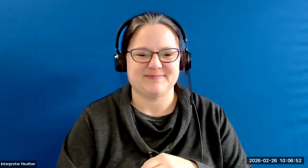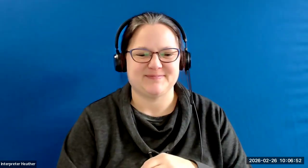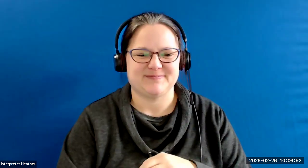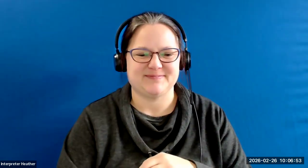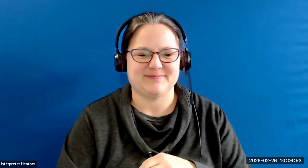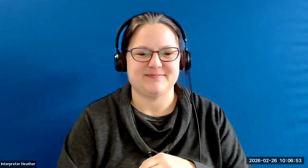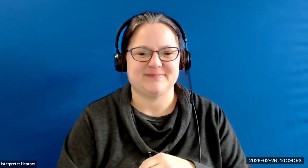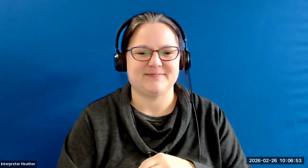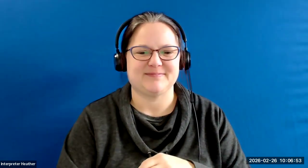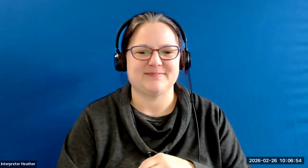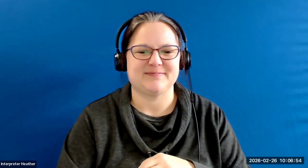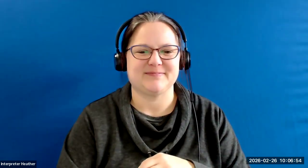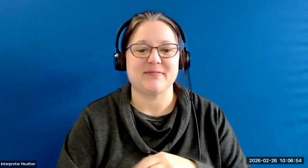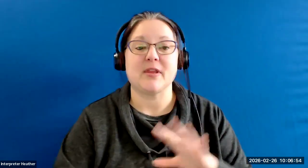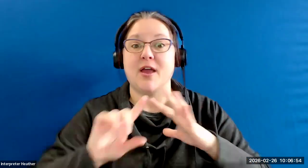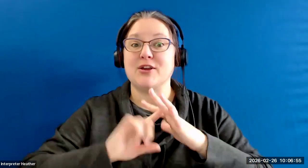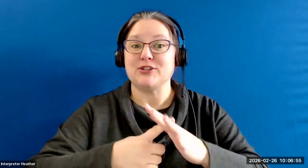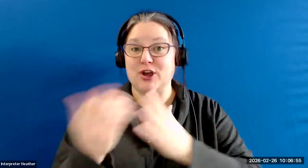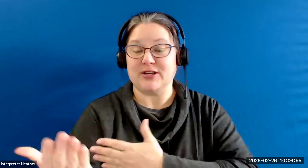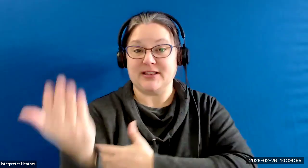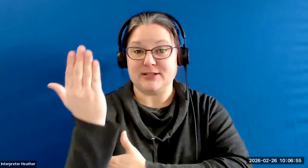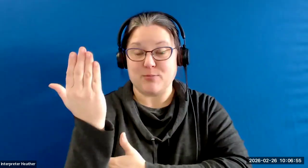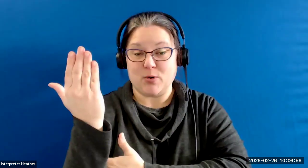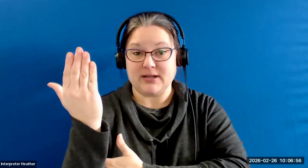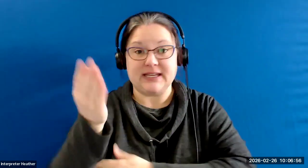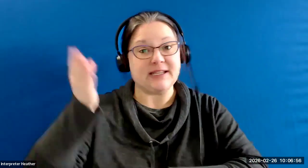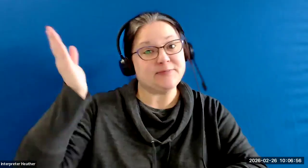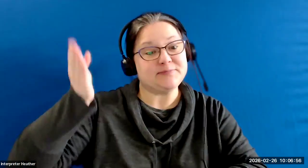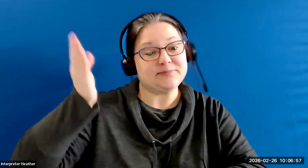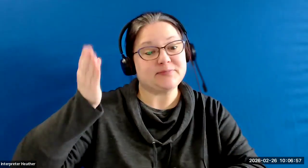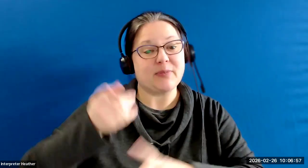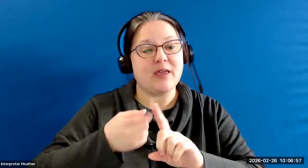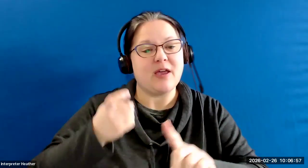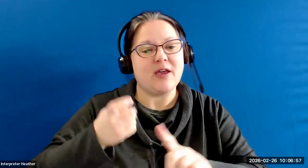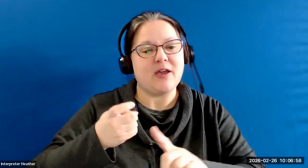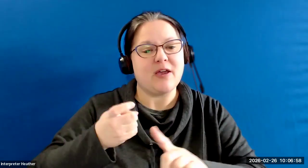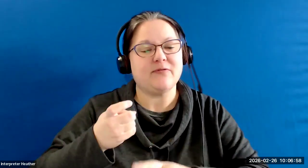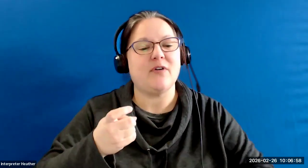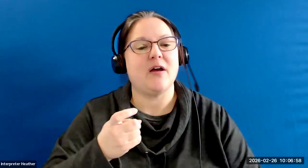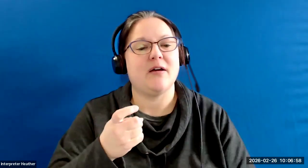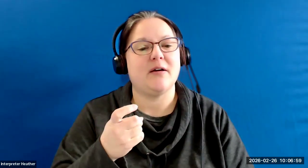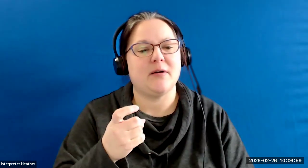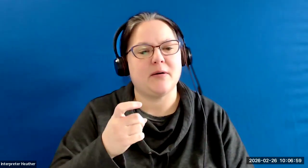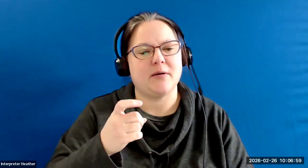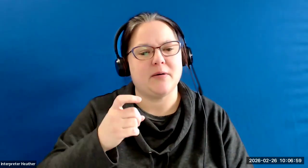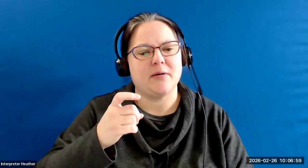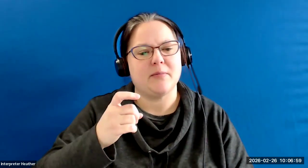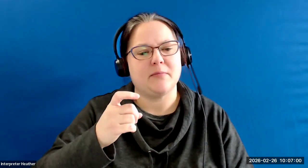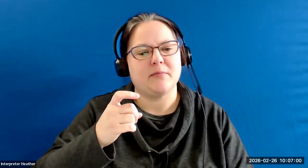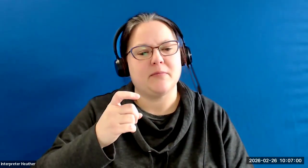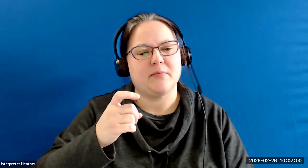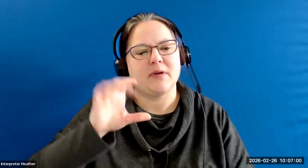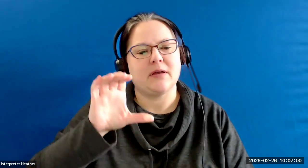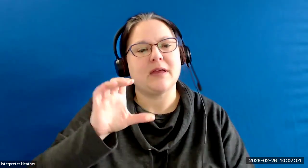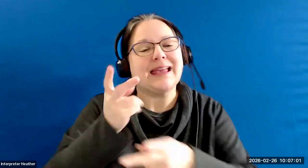Our opening words this morning are from Care Work, Dreaming Disability Justice by